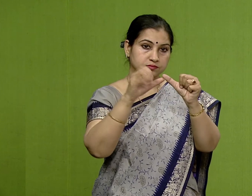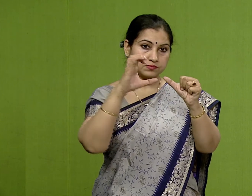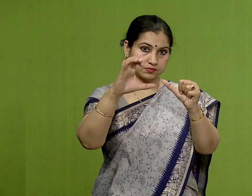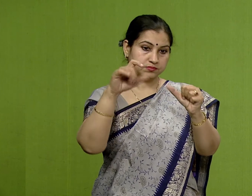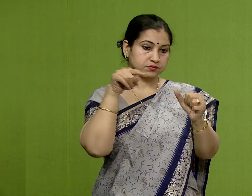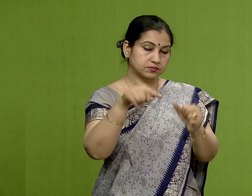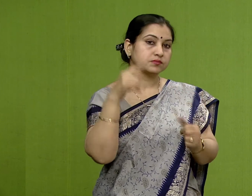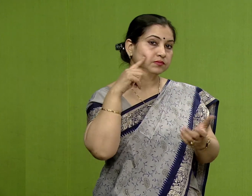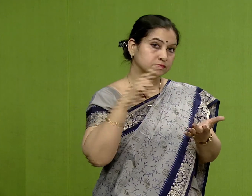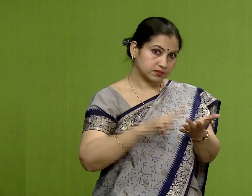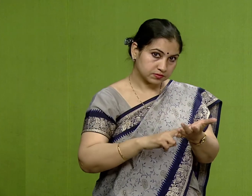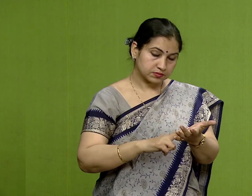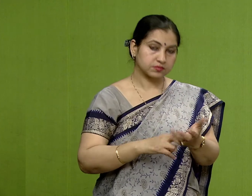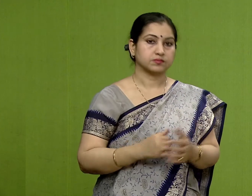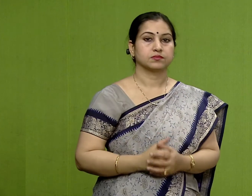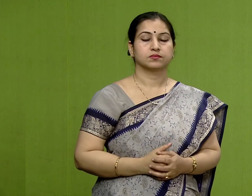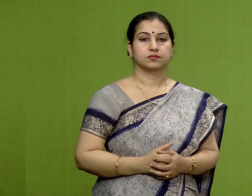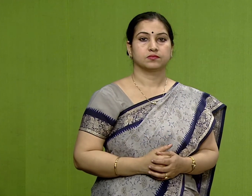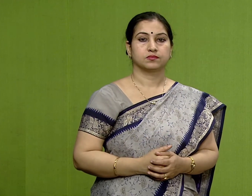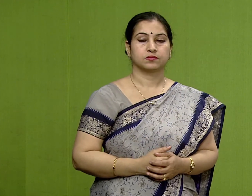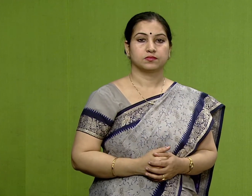www.nios.ac.in or mail at